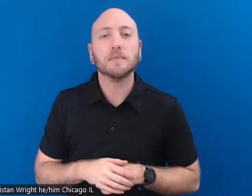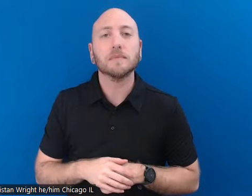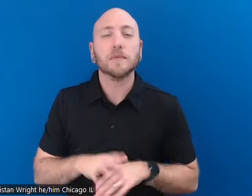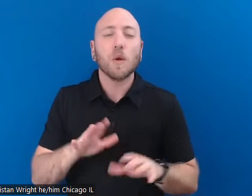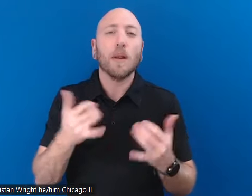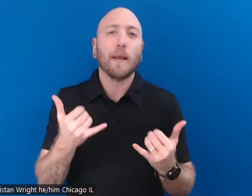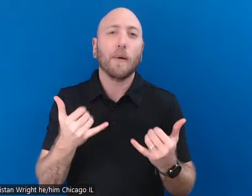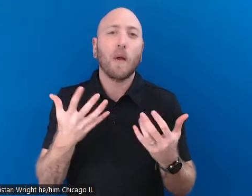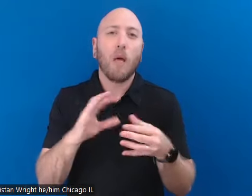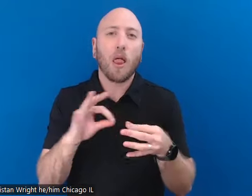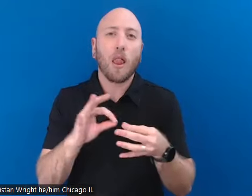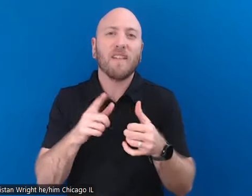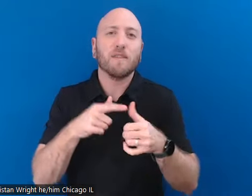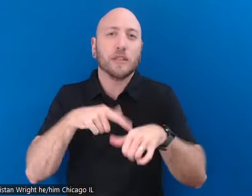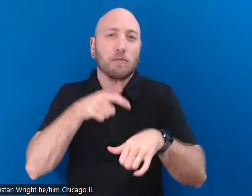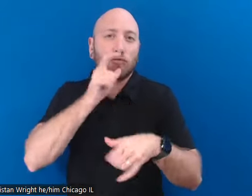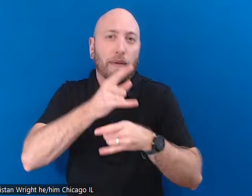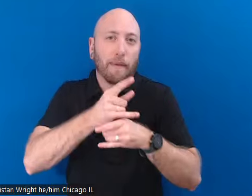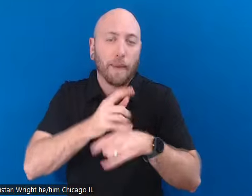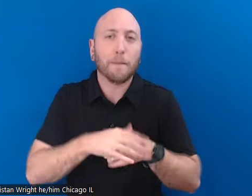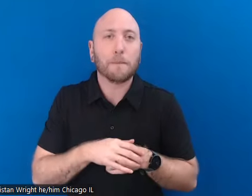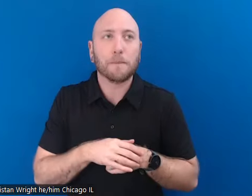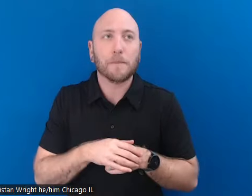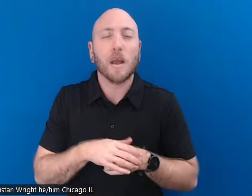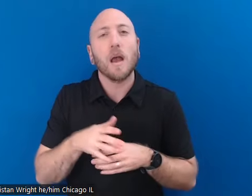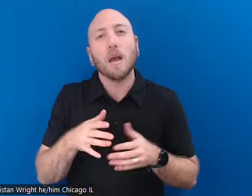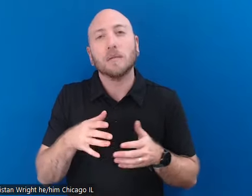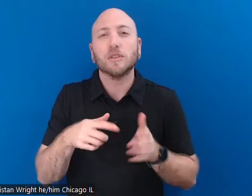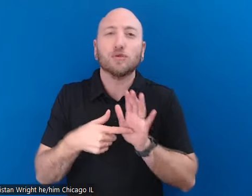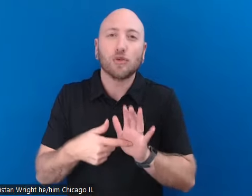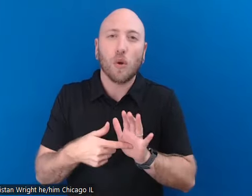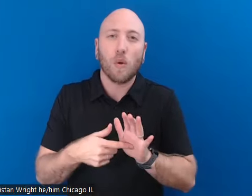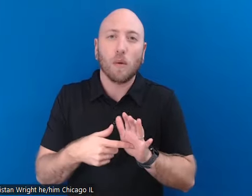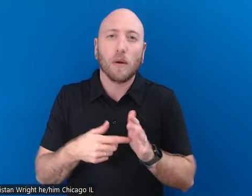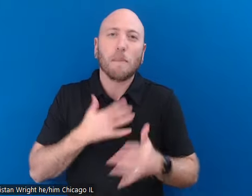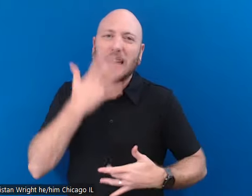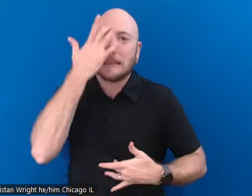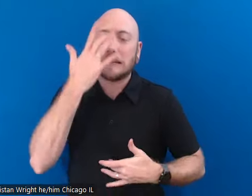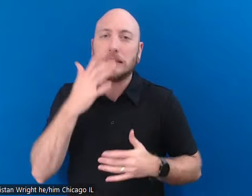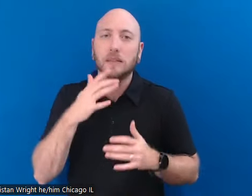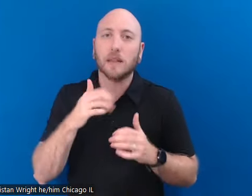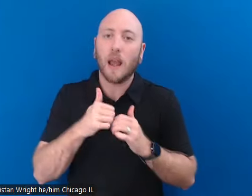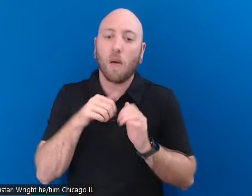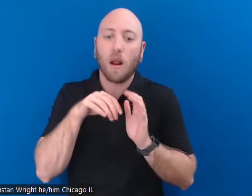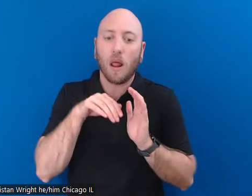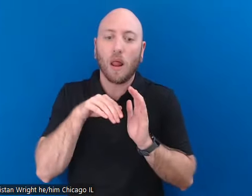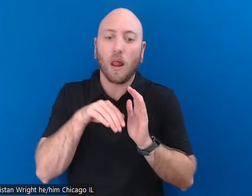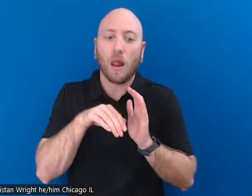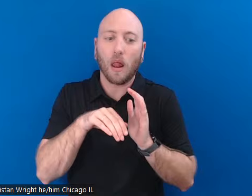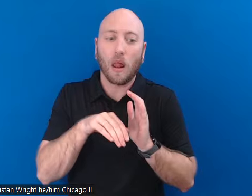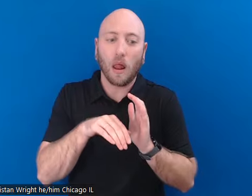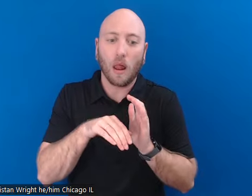about the progression of my disease, how it got worse, and how it kind of took control of my life. And I